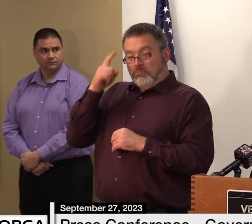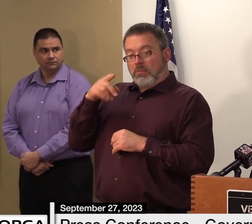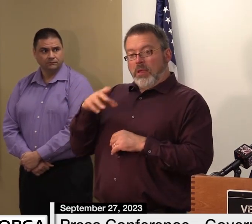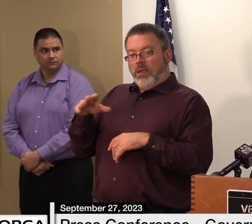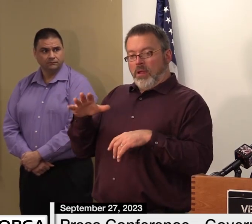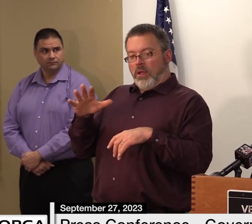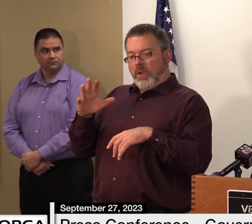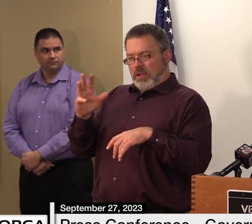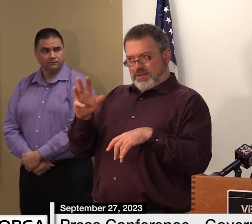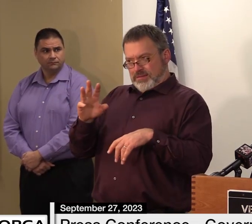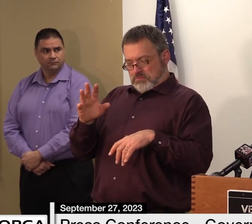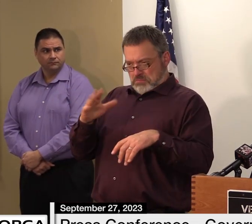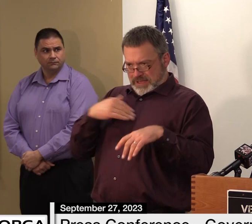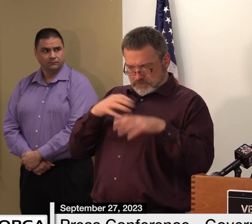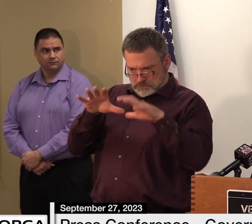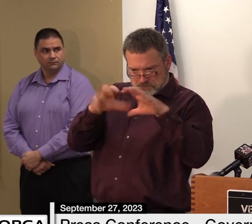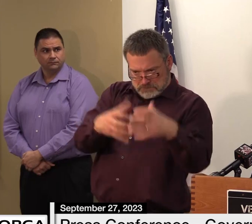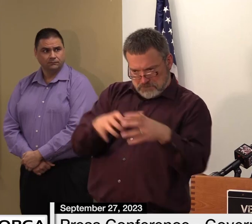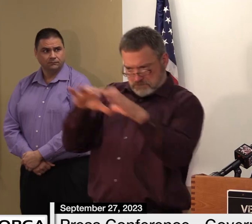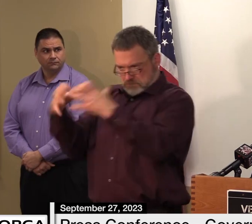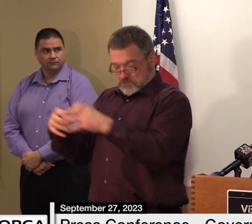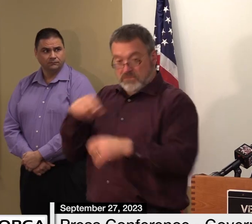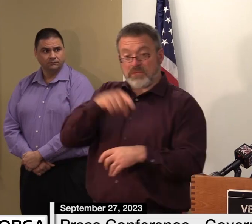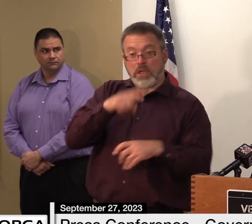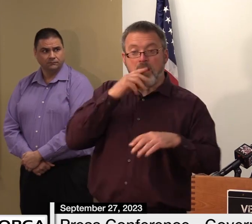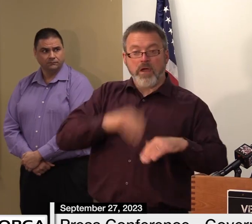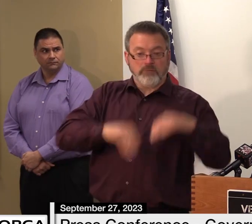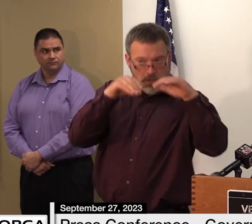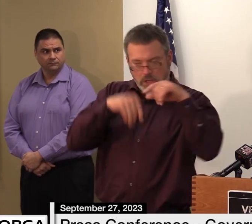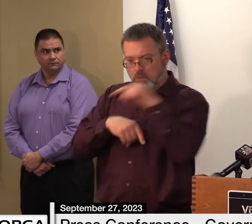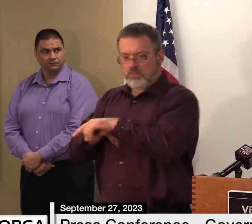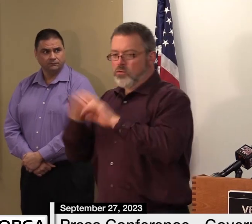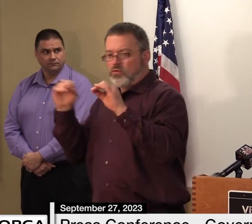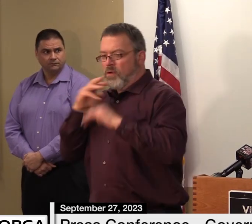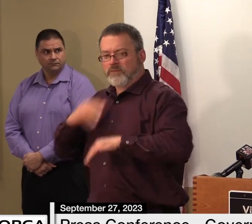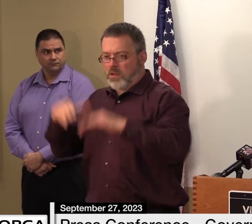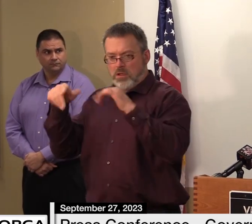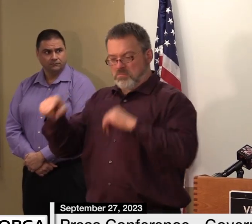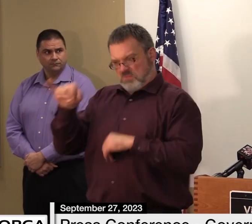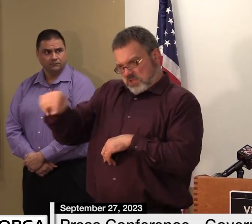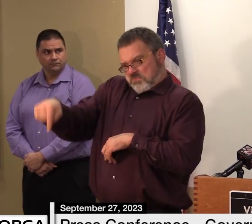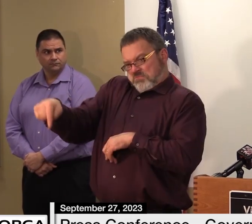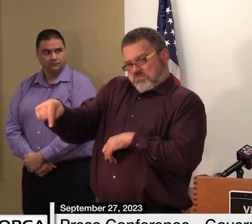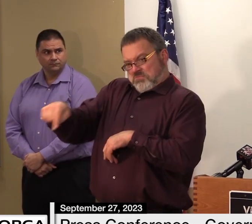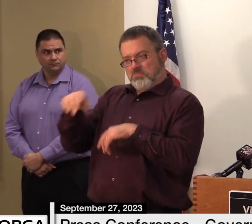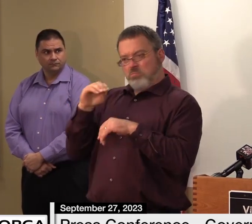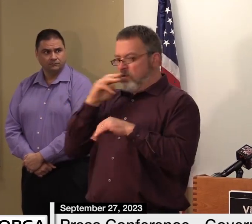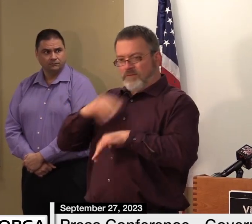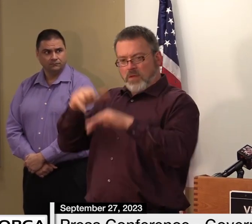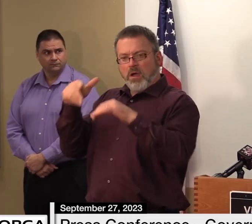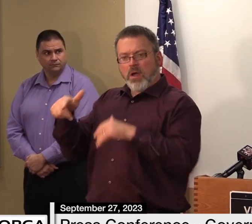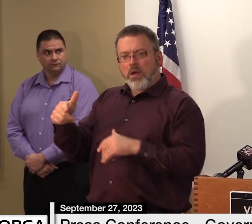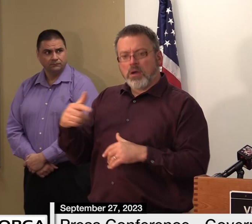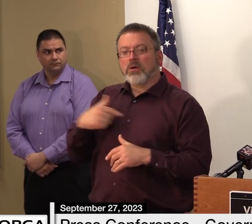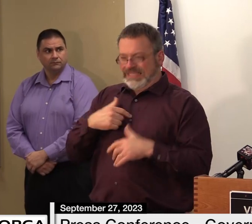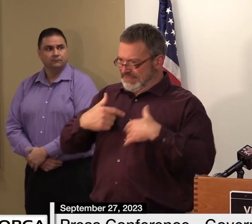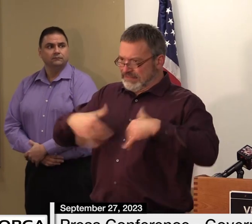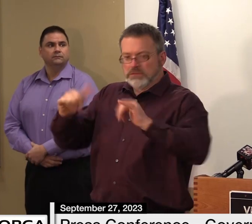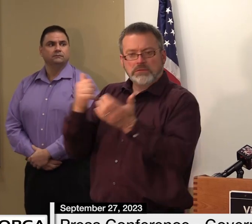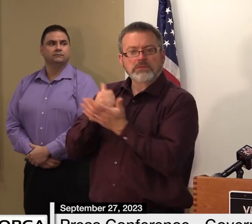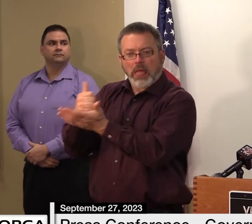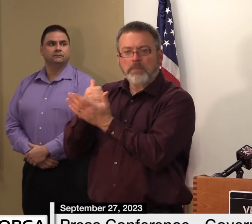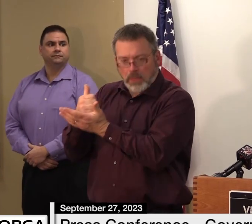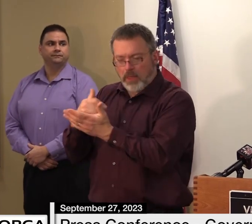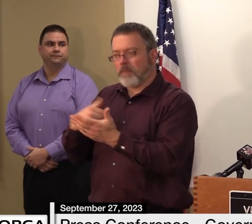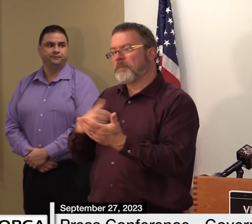impacted? I think people need to make the choices that they want to make on the timeline that they need to make them. Obviously, we want to make sure that we have the contractor supply to be